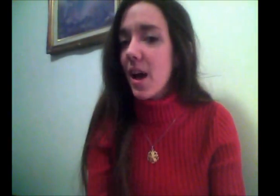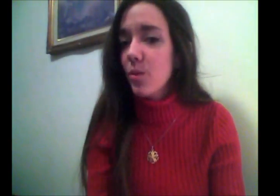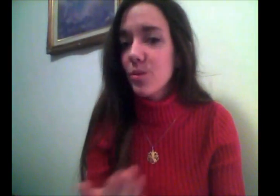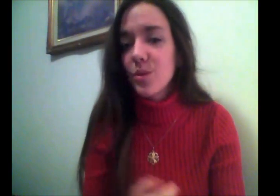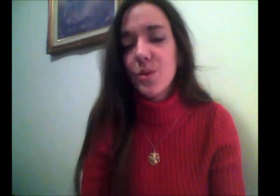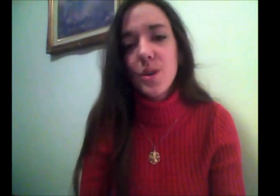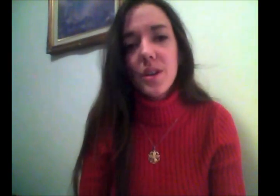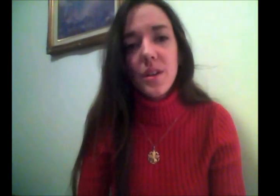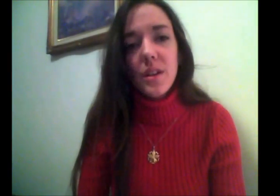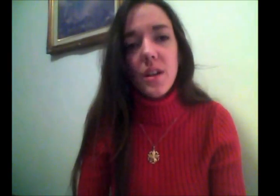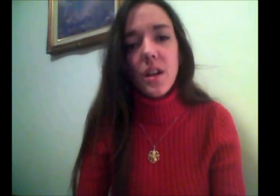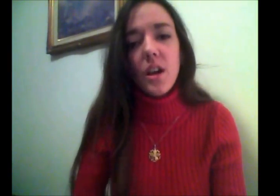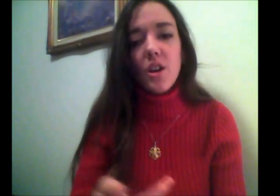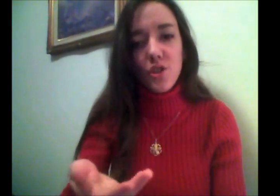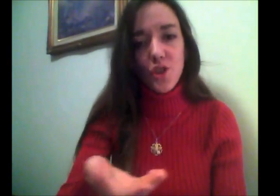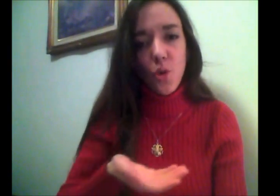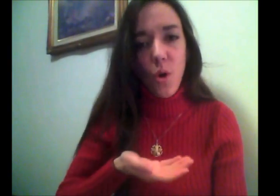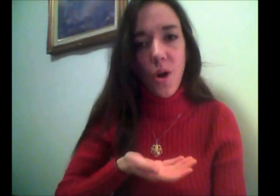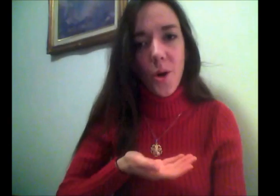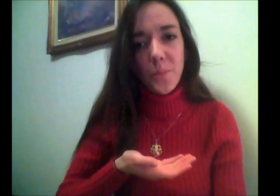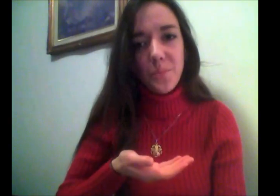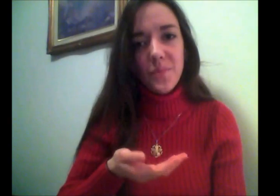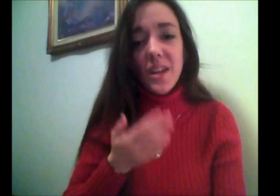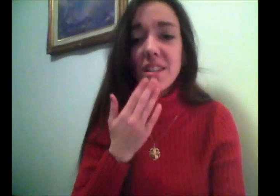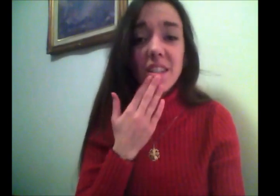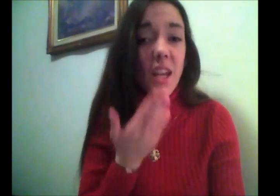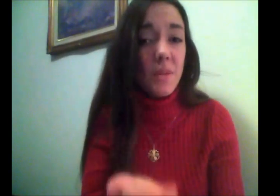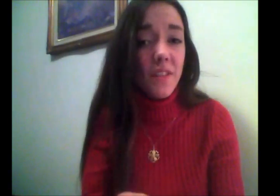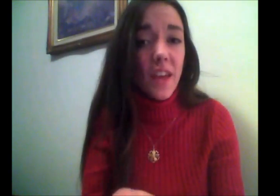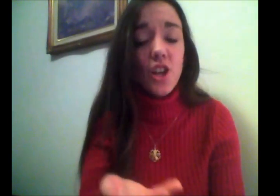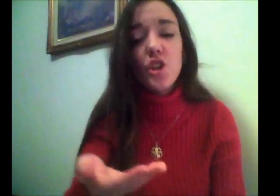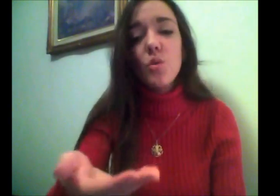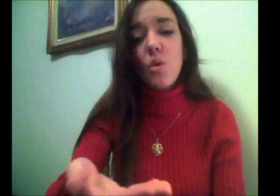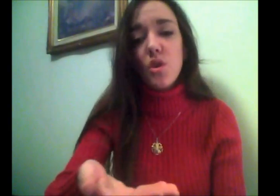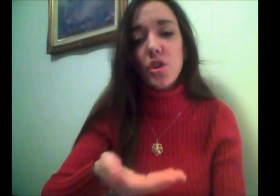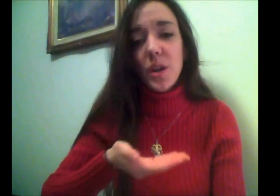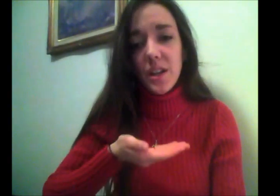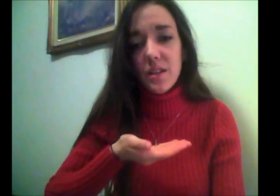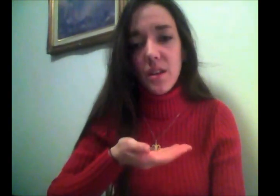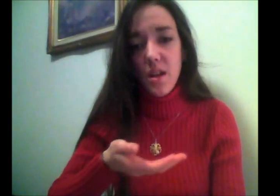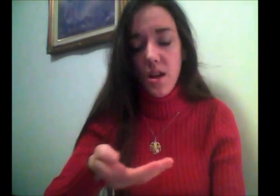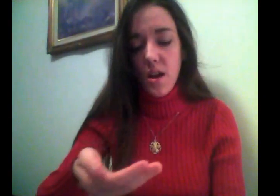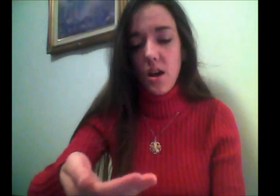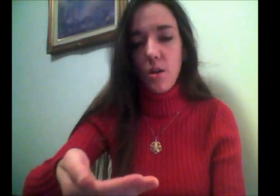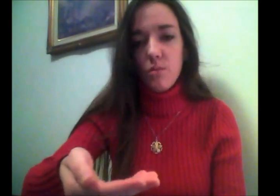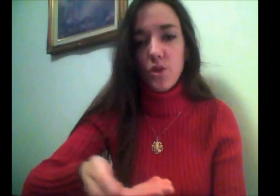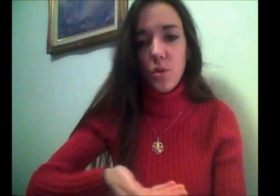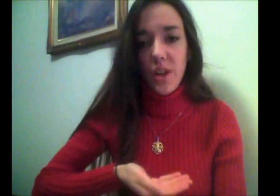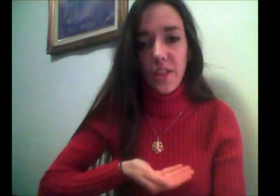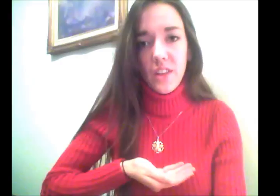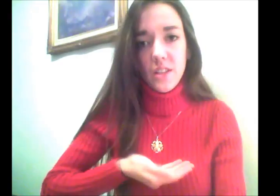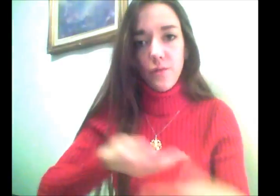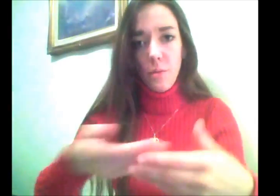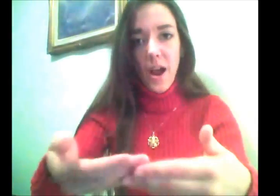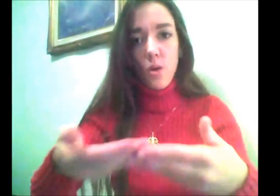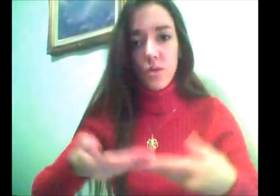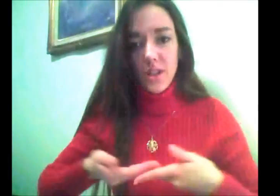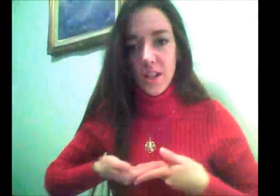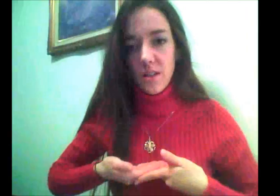out. You're welcome is the same as thank you, or you can do it like this, from out to in